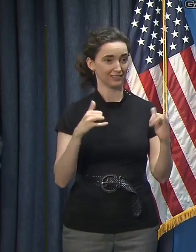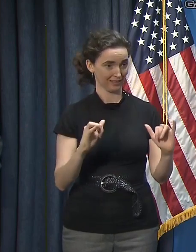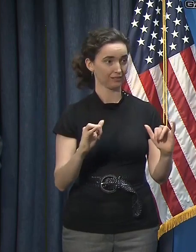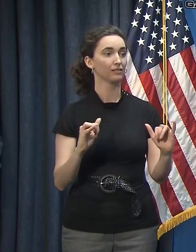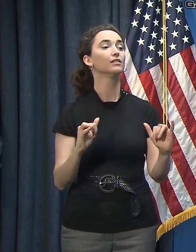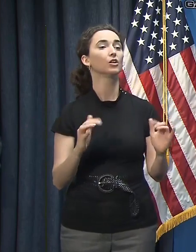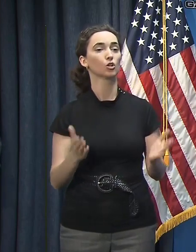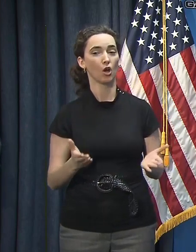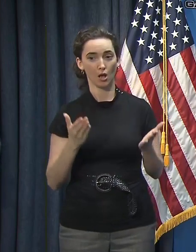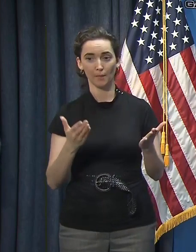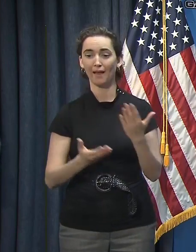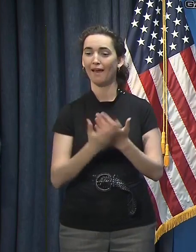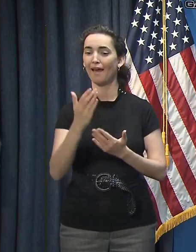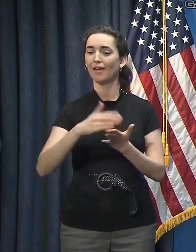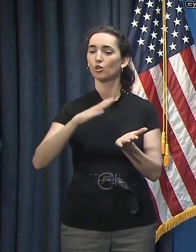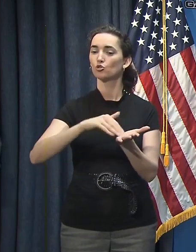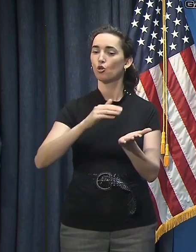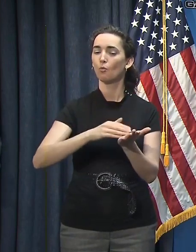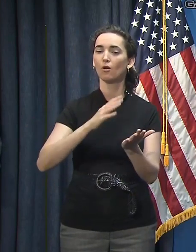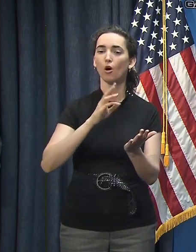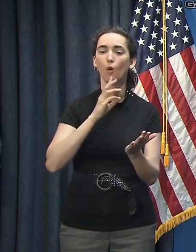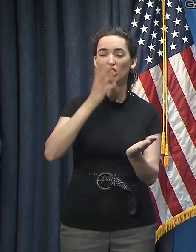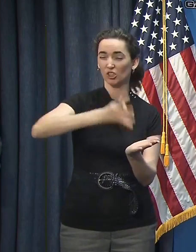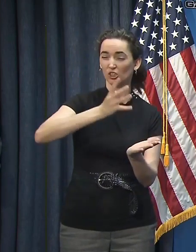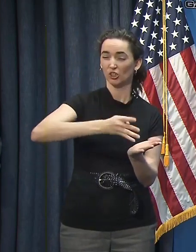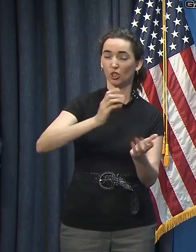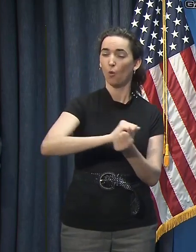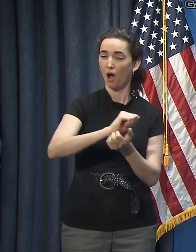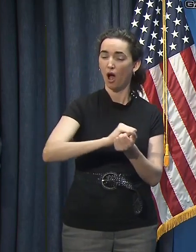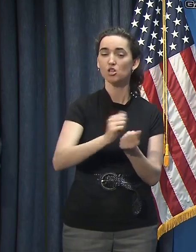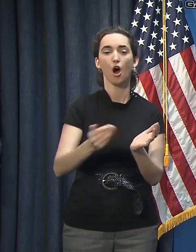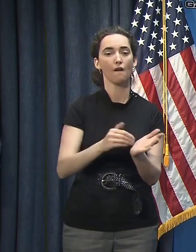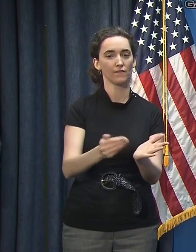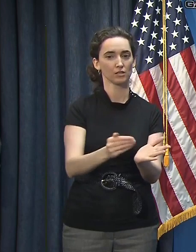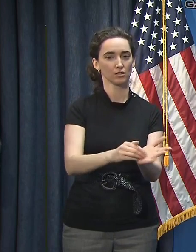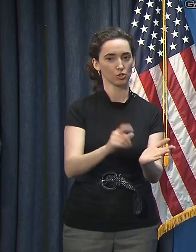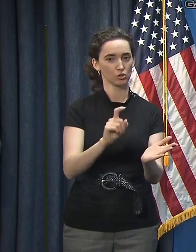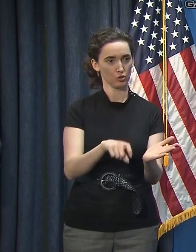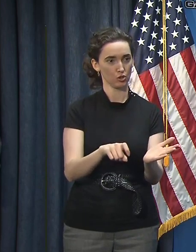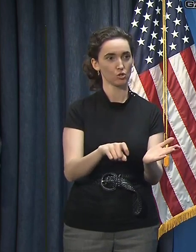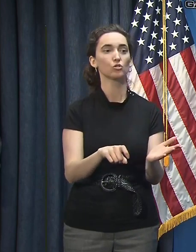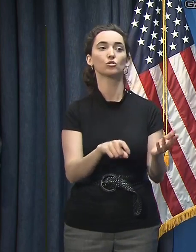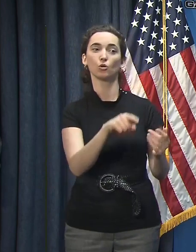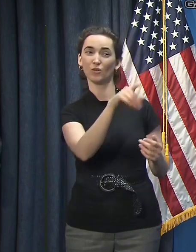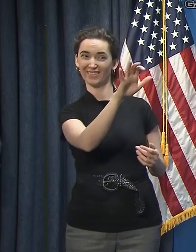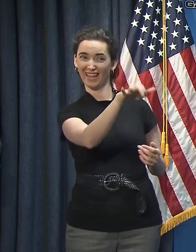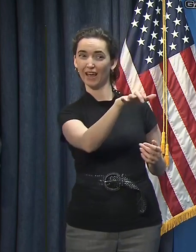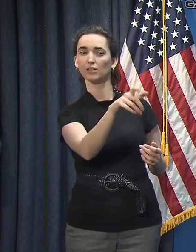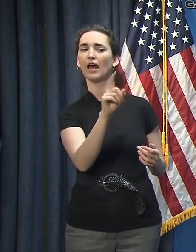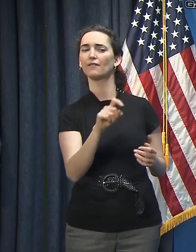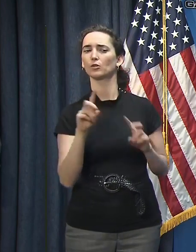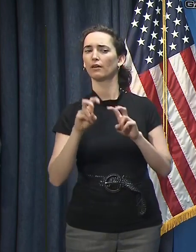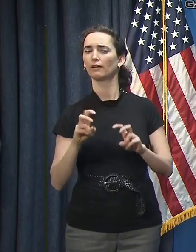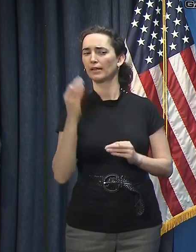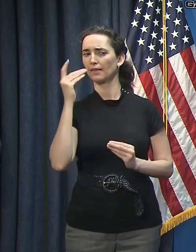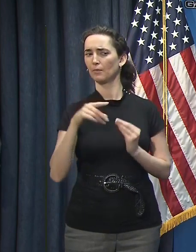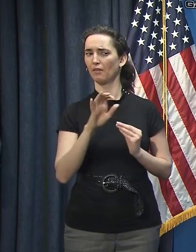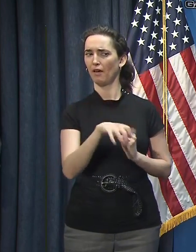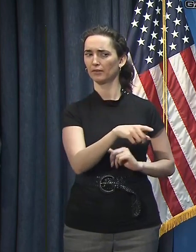their hands with soap and water as frequently as possible. And so that's something we'll have to look at. Yes,